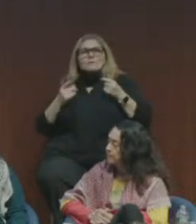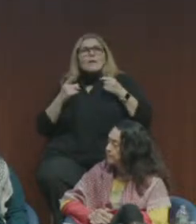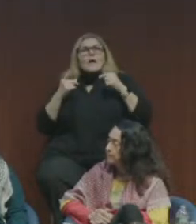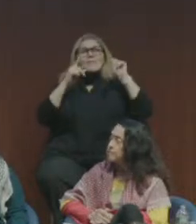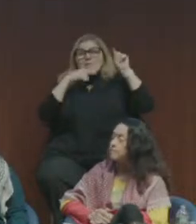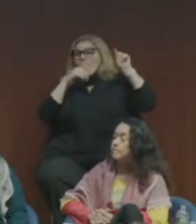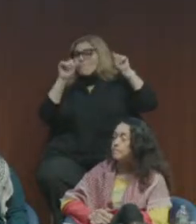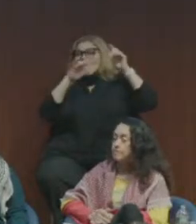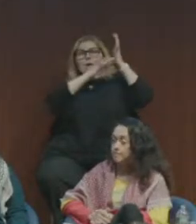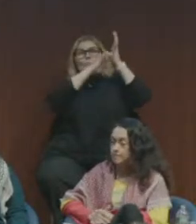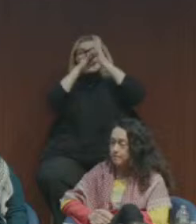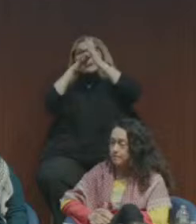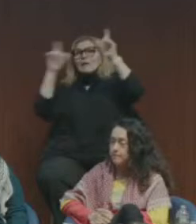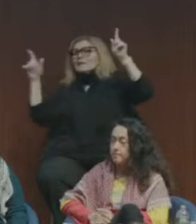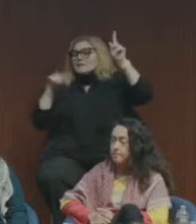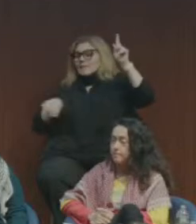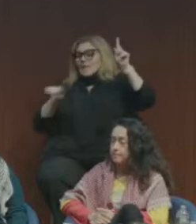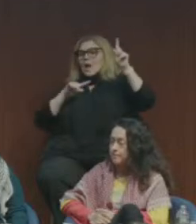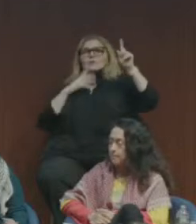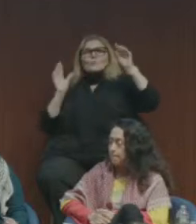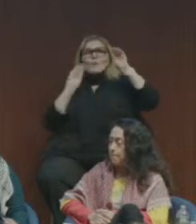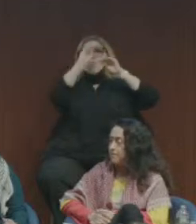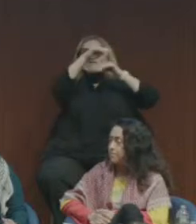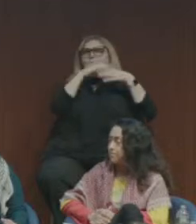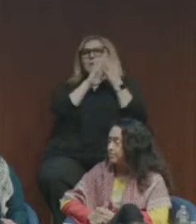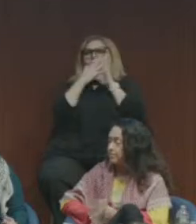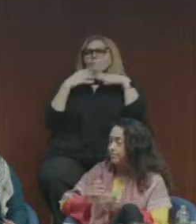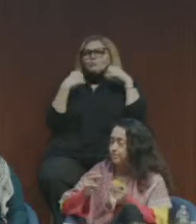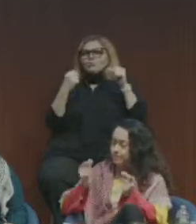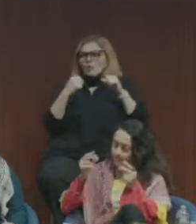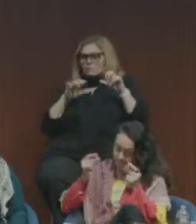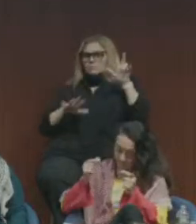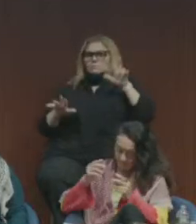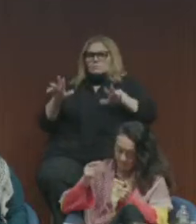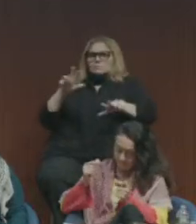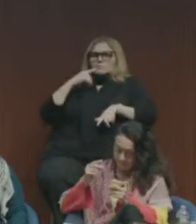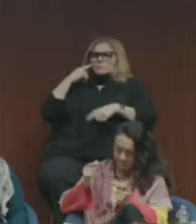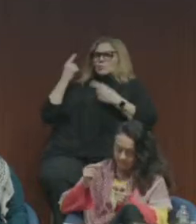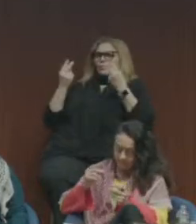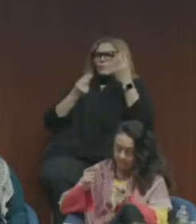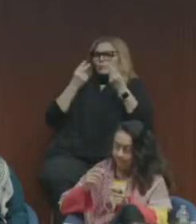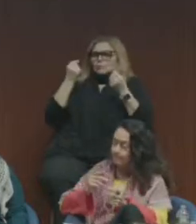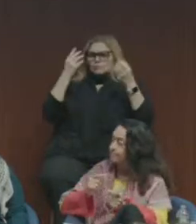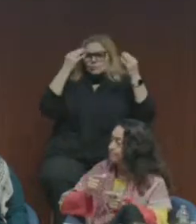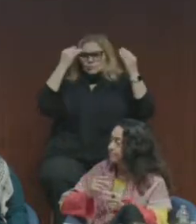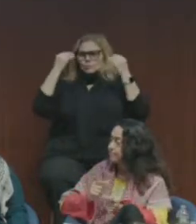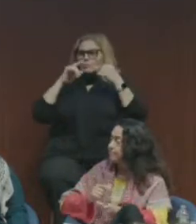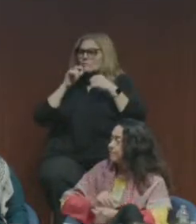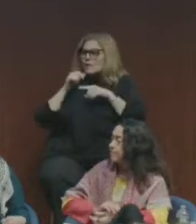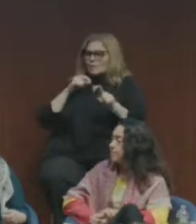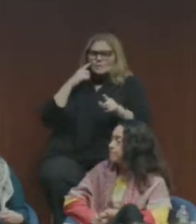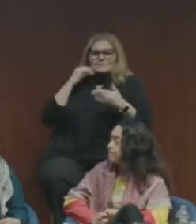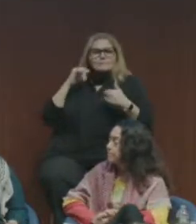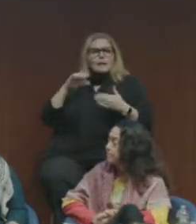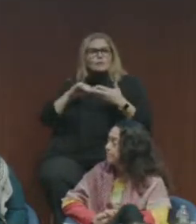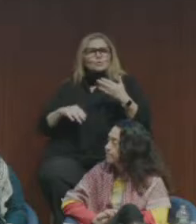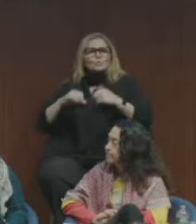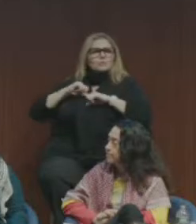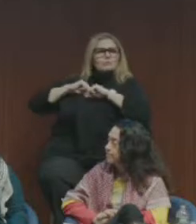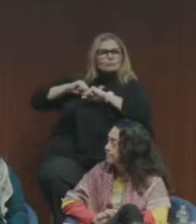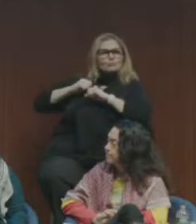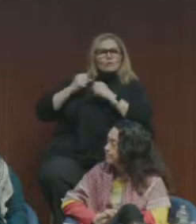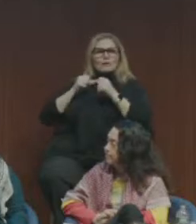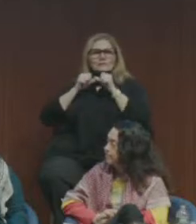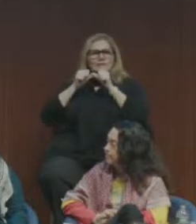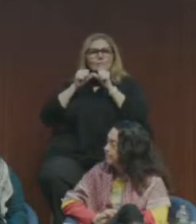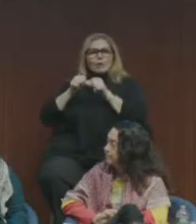with beauty, when those cracks are filled with, kind of resilience that they don't expect. And so I would like to